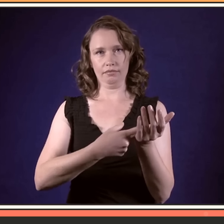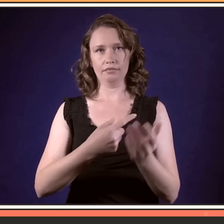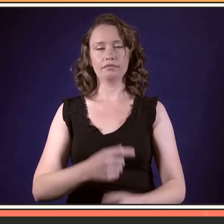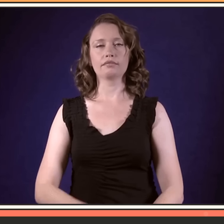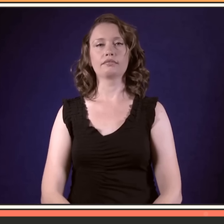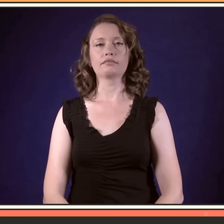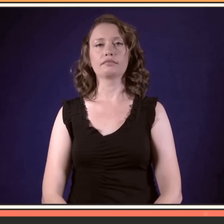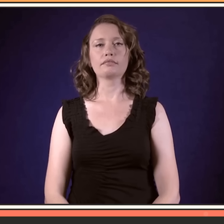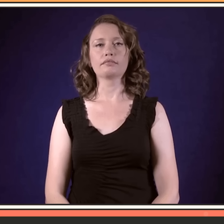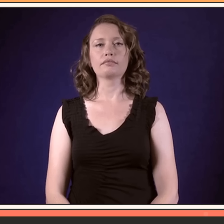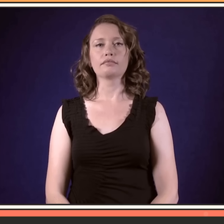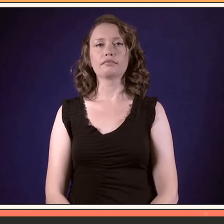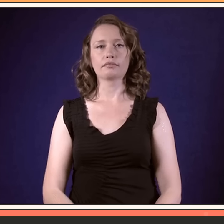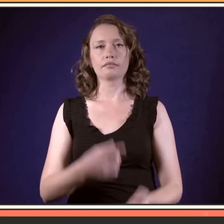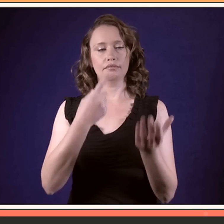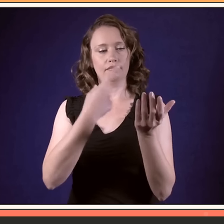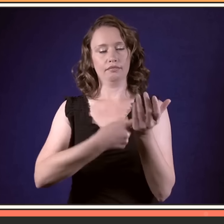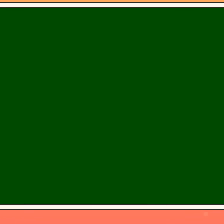Hot dog.